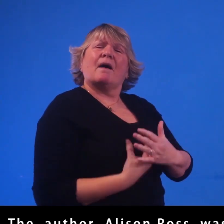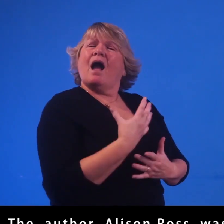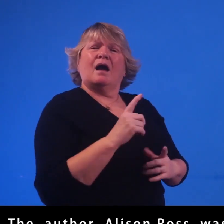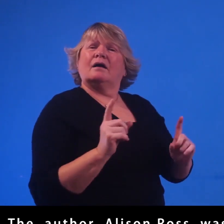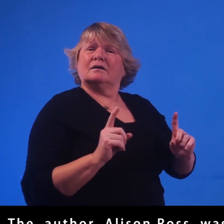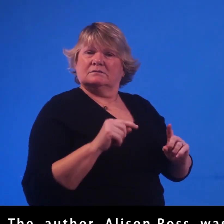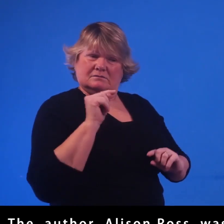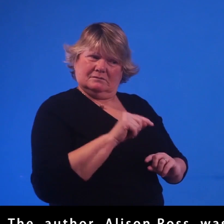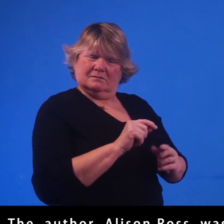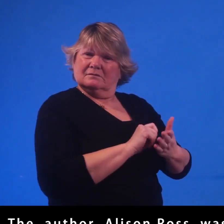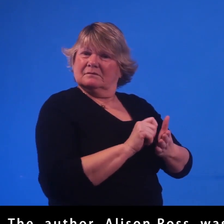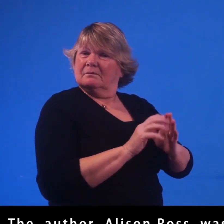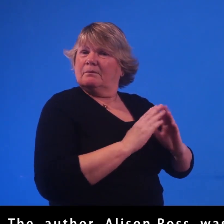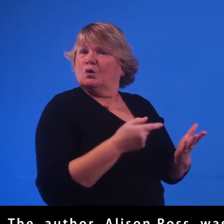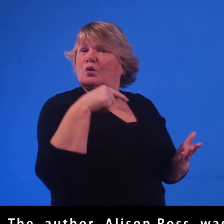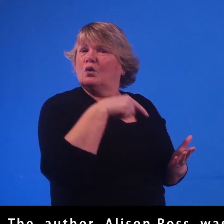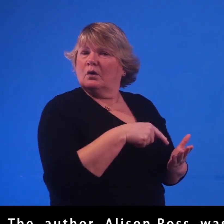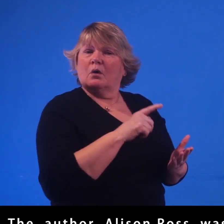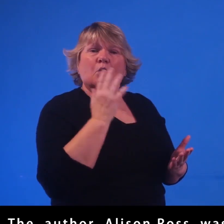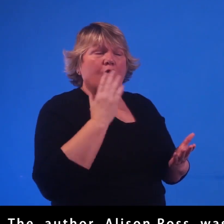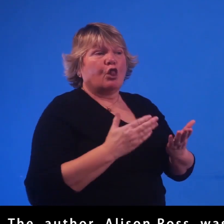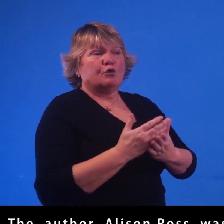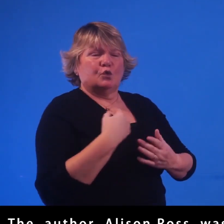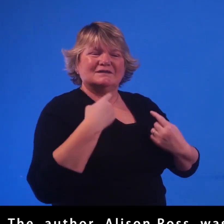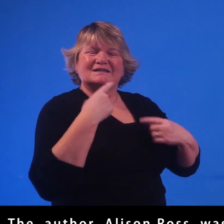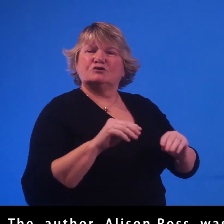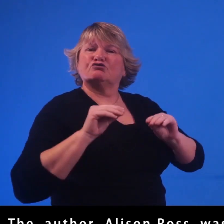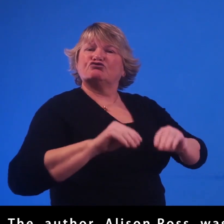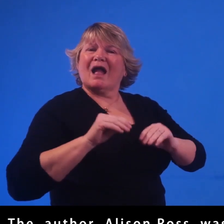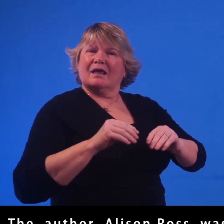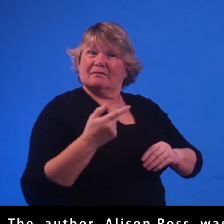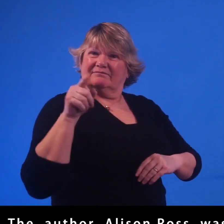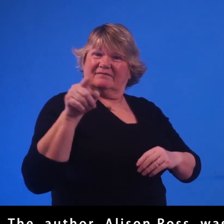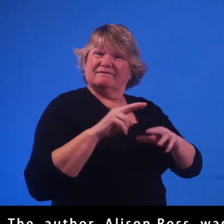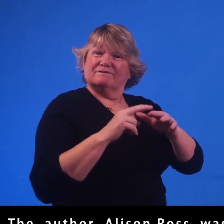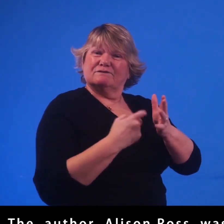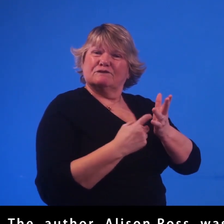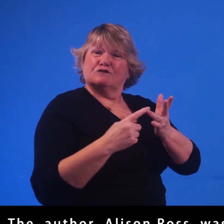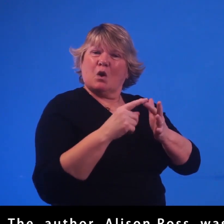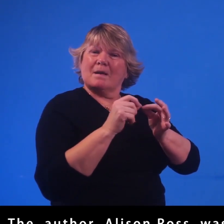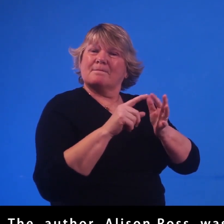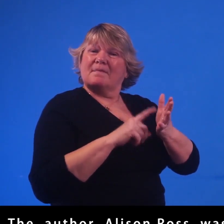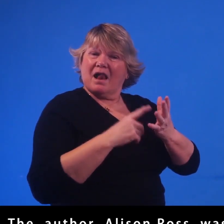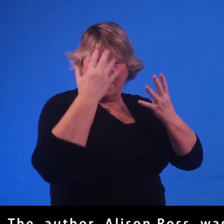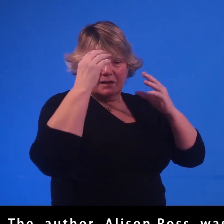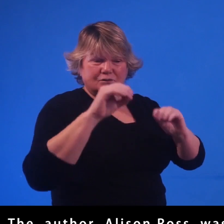The author, Alison Ross, was inspired to write this book whilst receiving teacher training at the